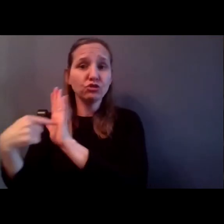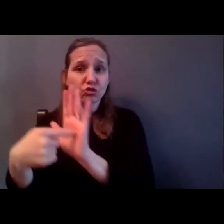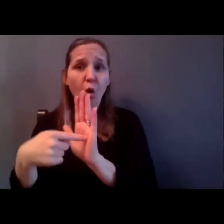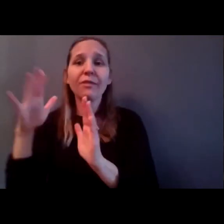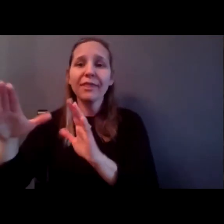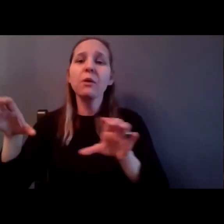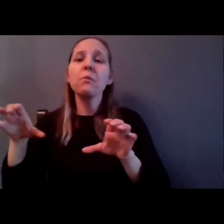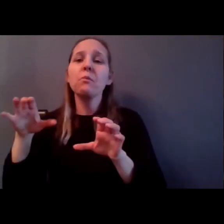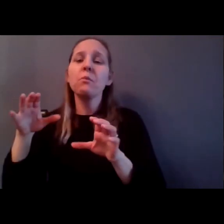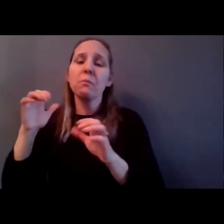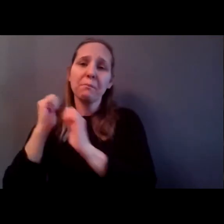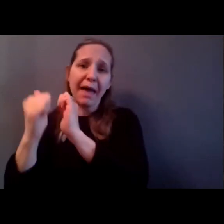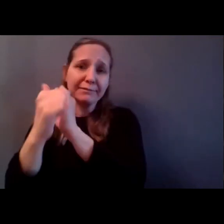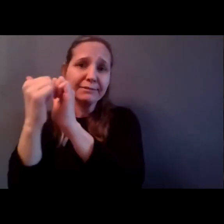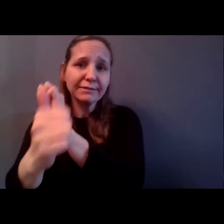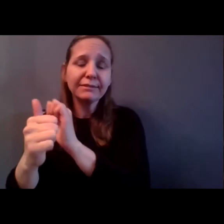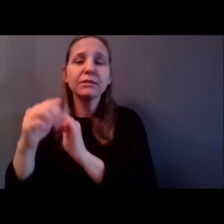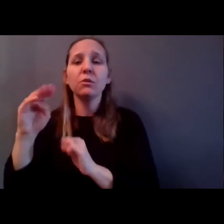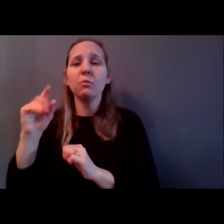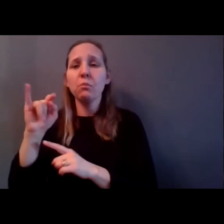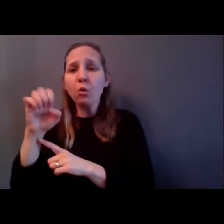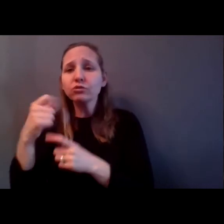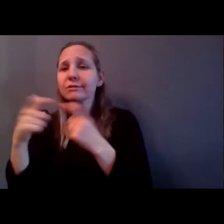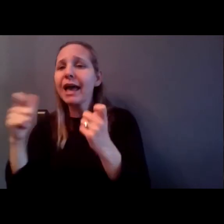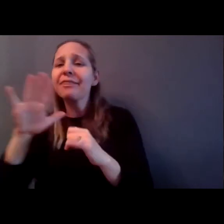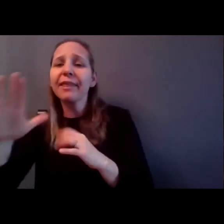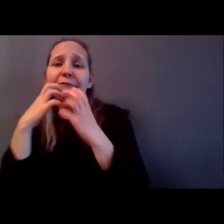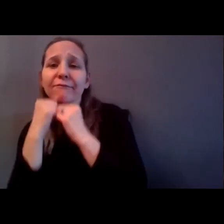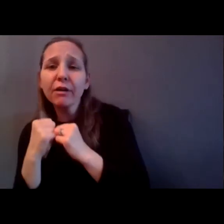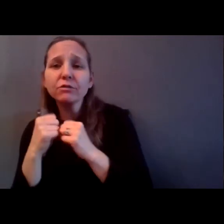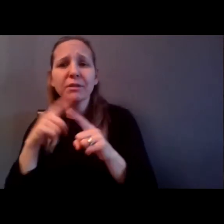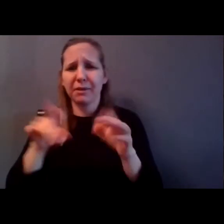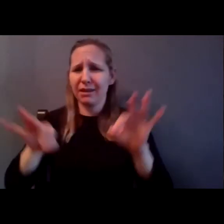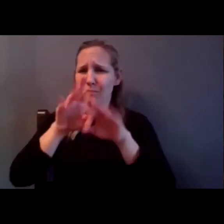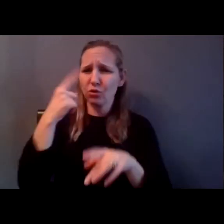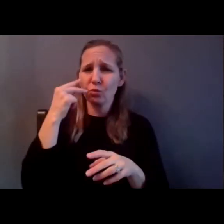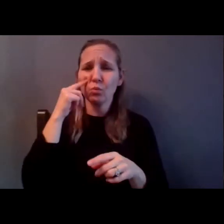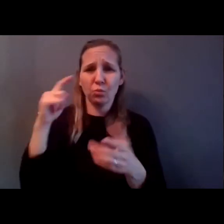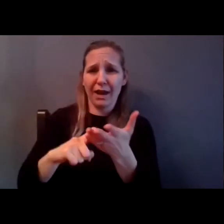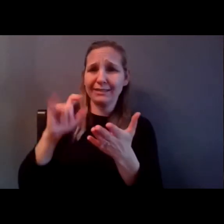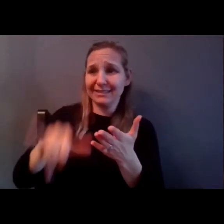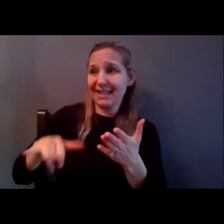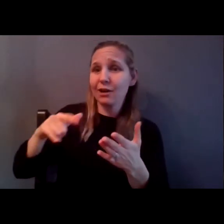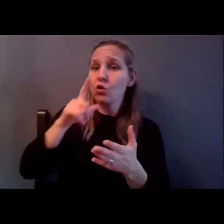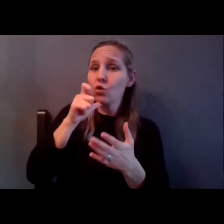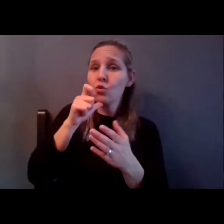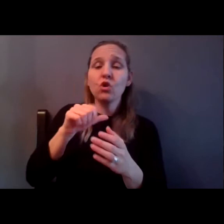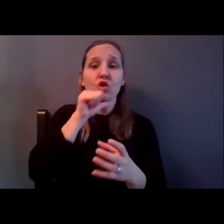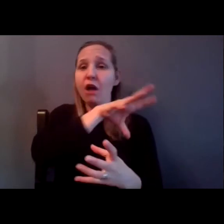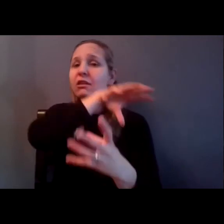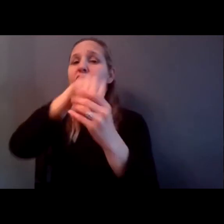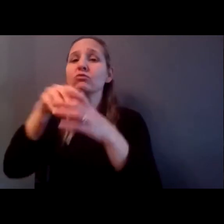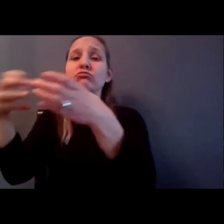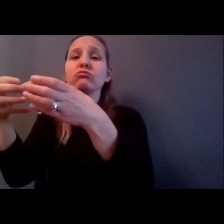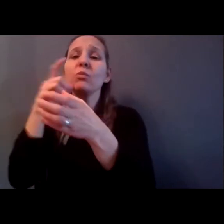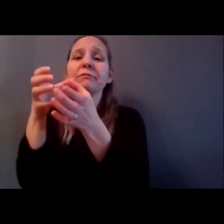and the values they've mentioned. It's important that we recognize that historically excluded communities are the ones at the forefronts of movements calling